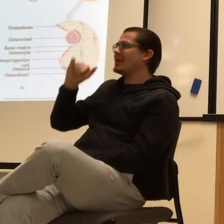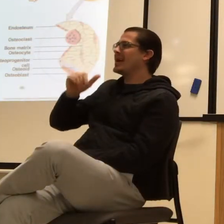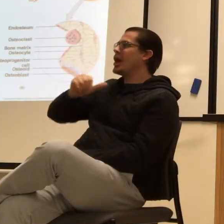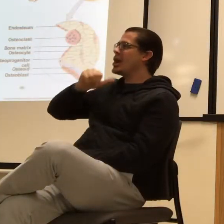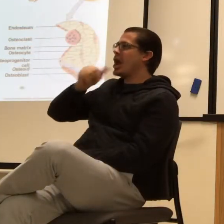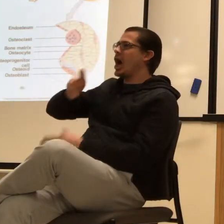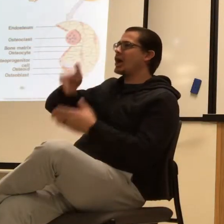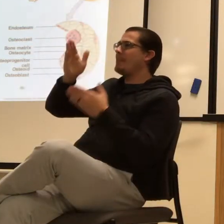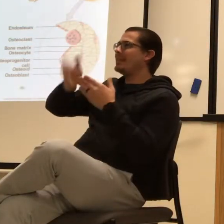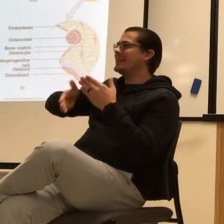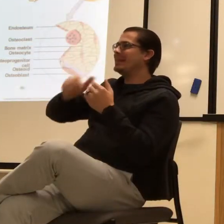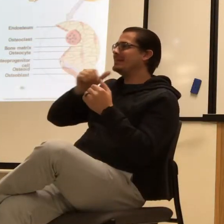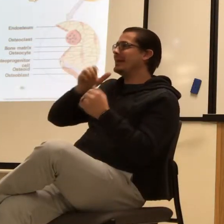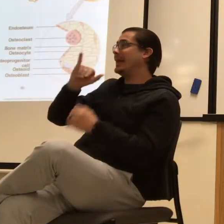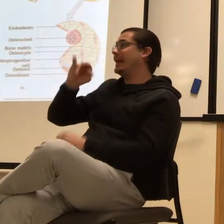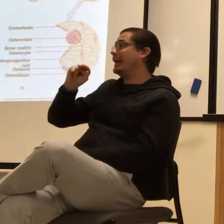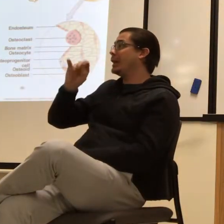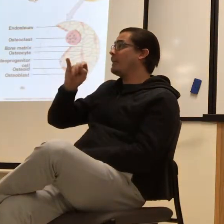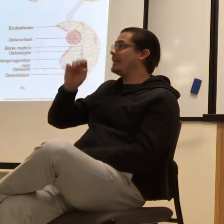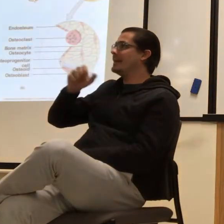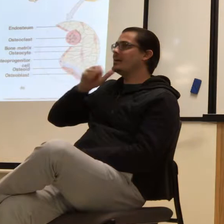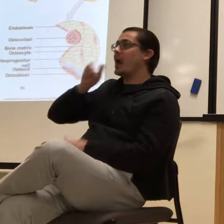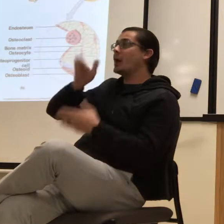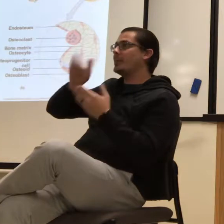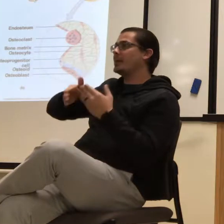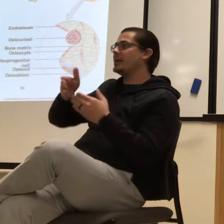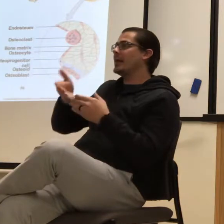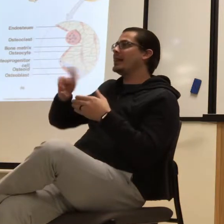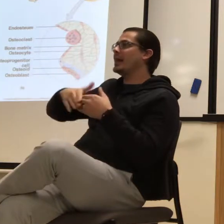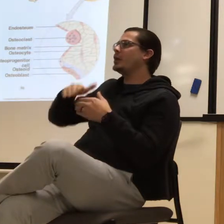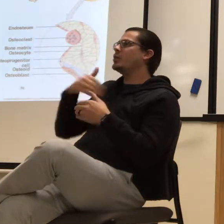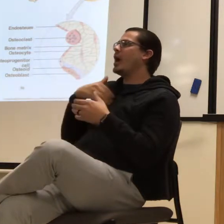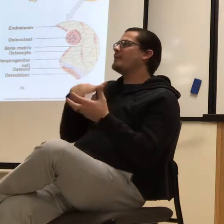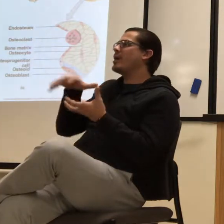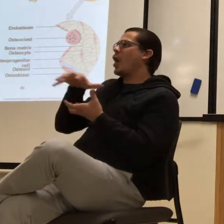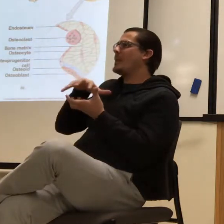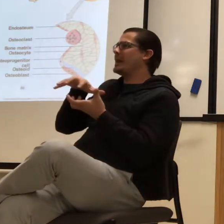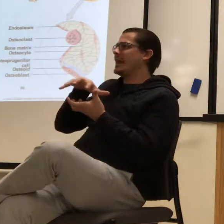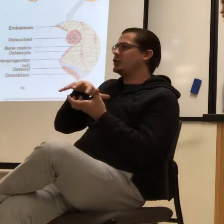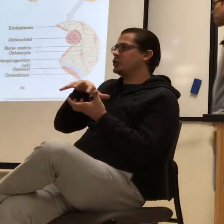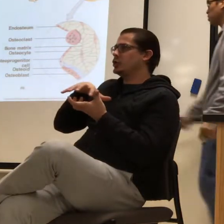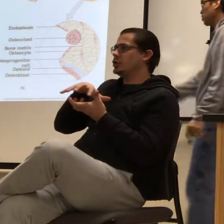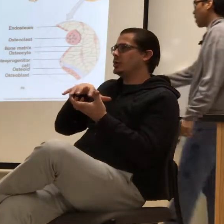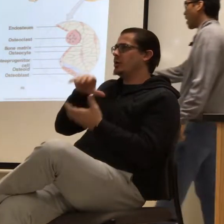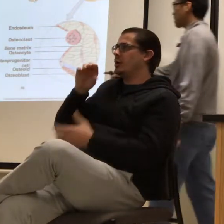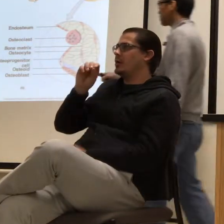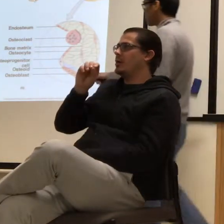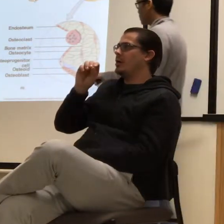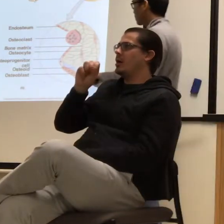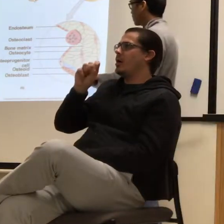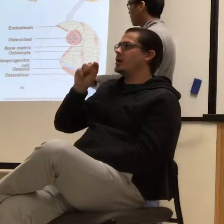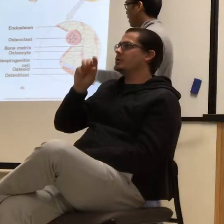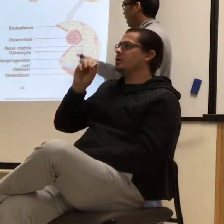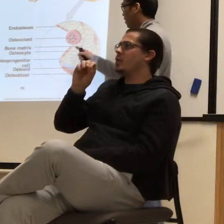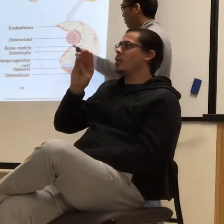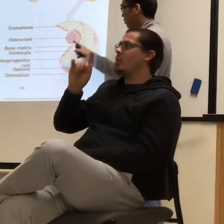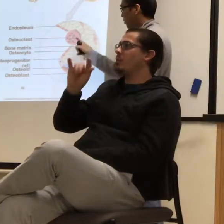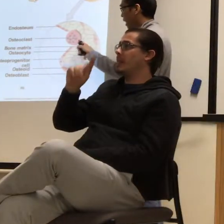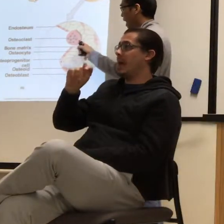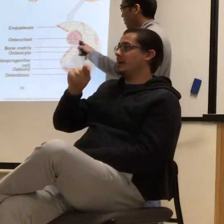incomplete layer. So what you got is a combination of osteoblasts